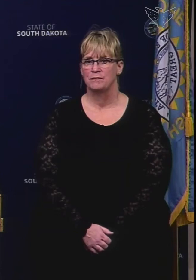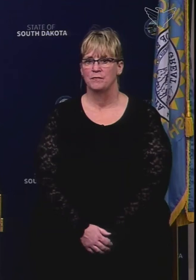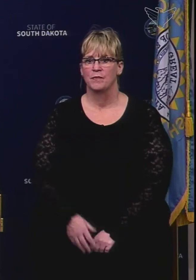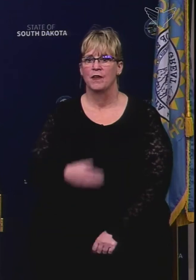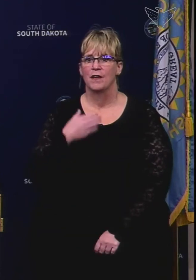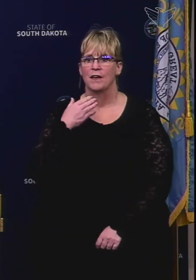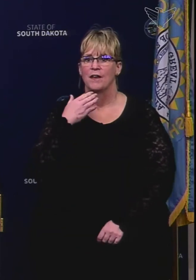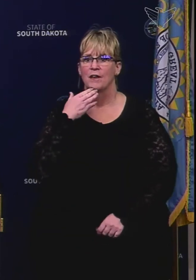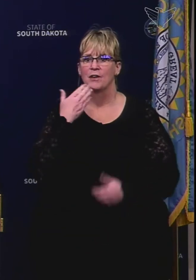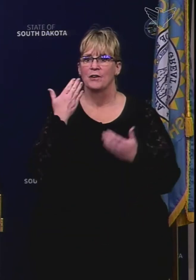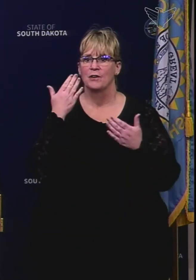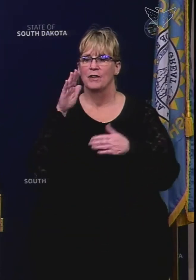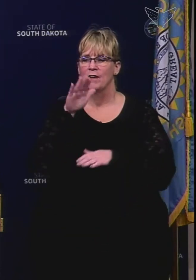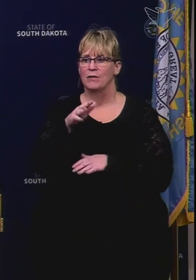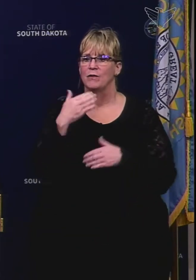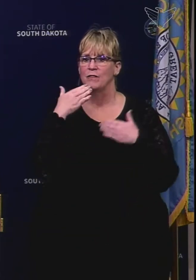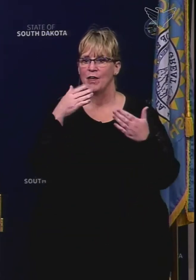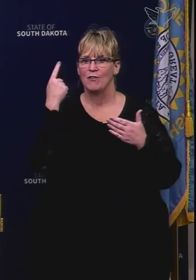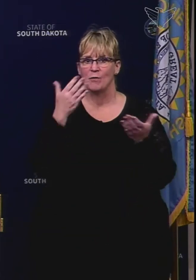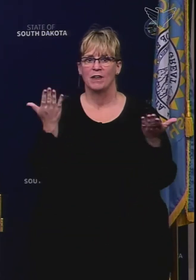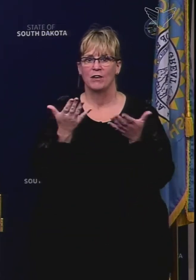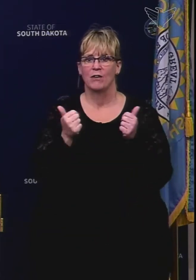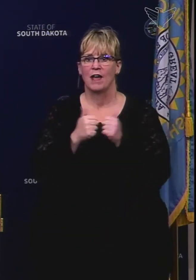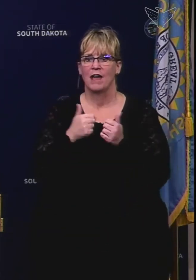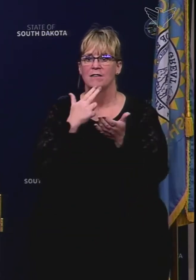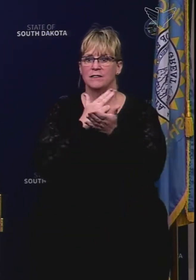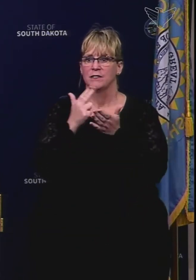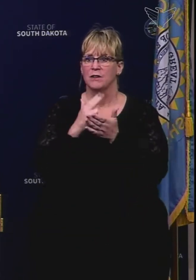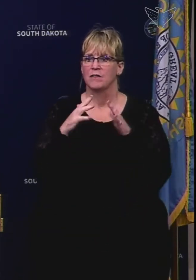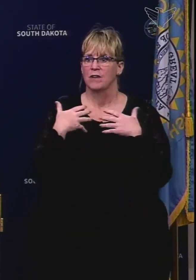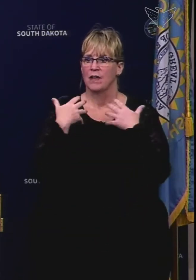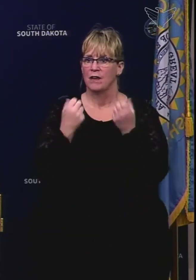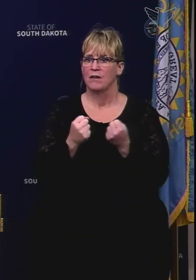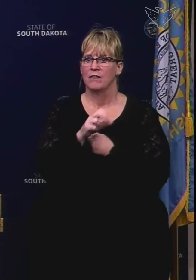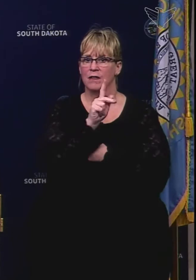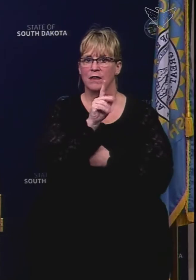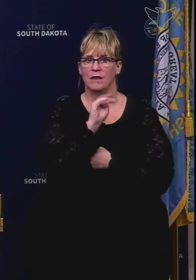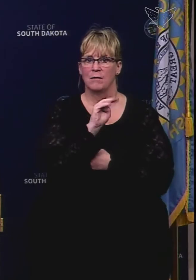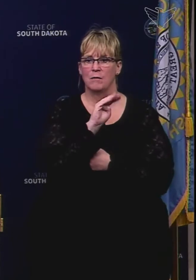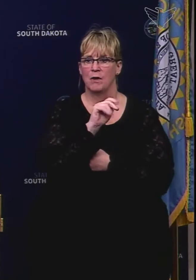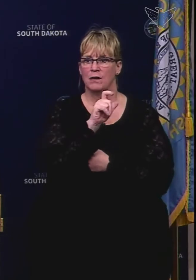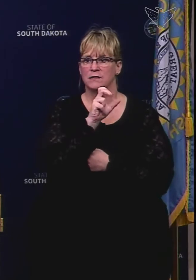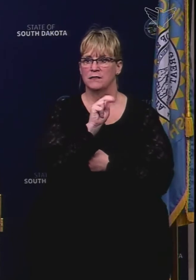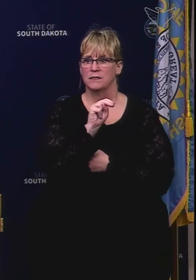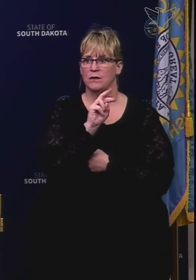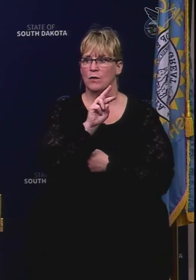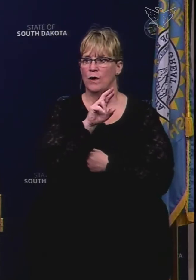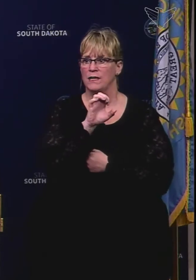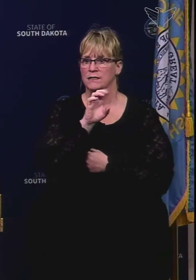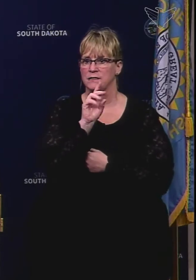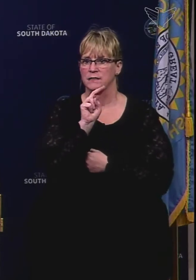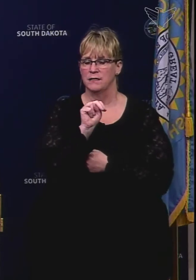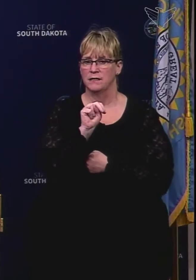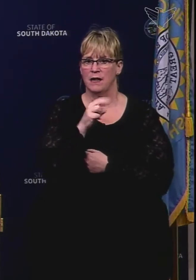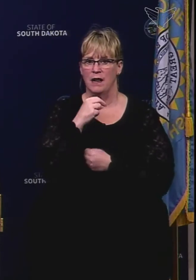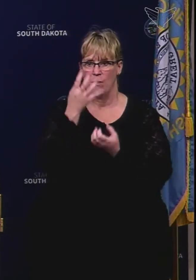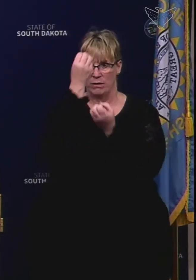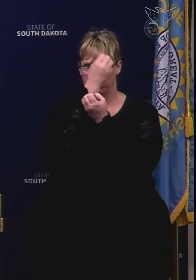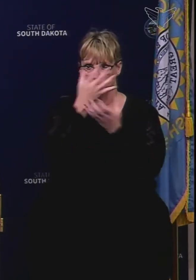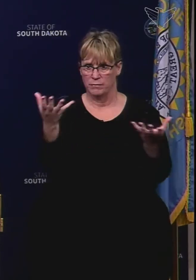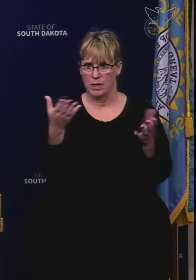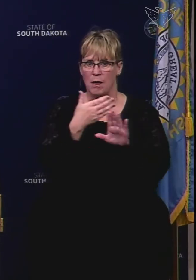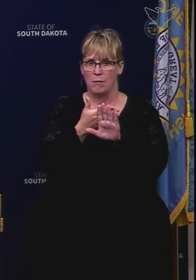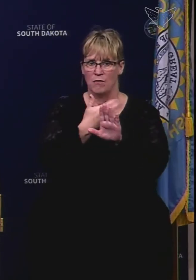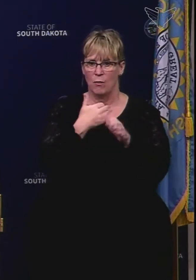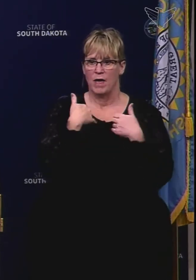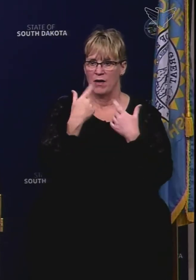Good afternoon. I want to thank you all for being here. I'm joined today by the Secretary of Health, Kim Malsom-Risden, and I wanted to give you quick updates before I open it